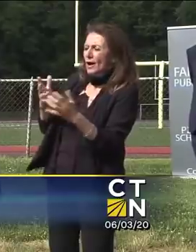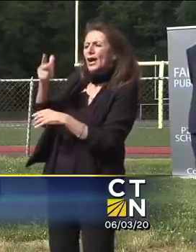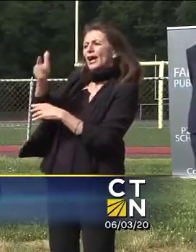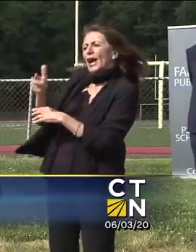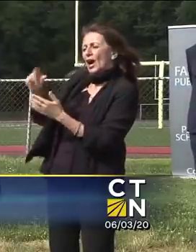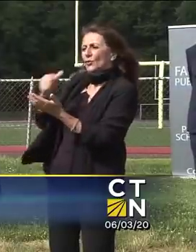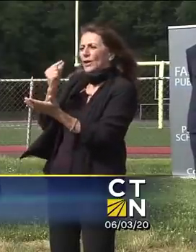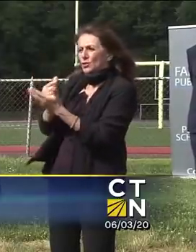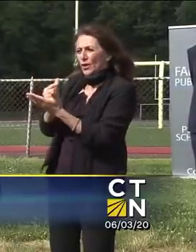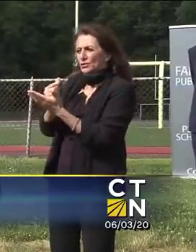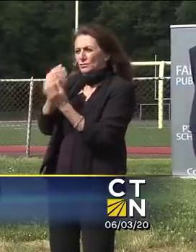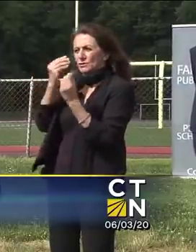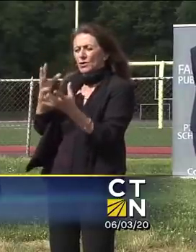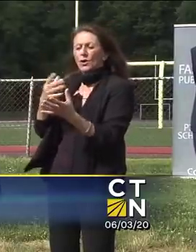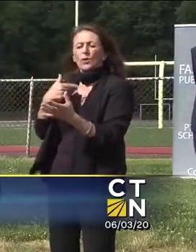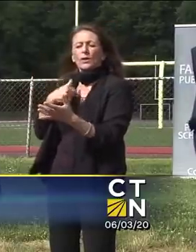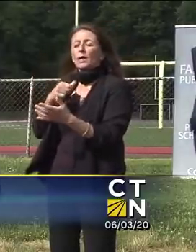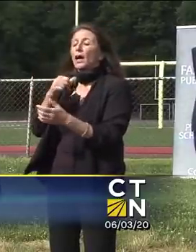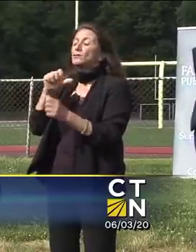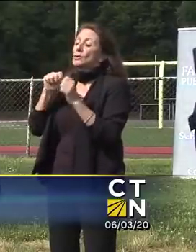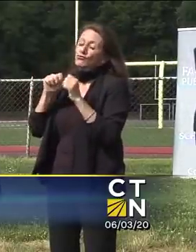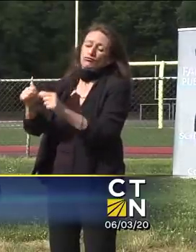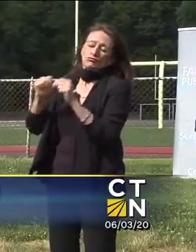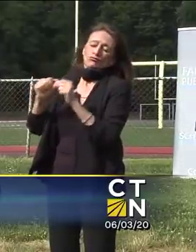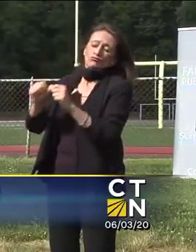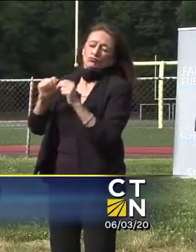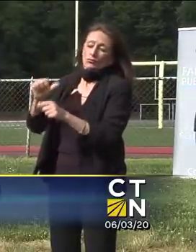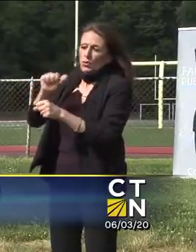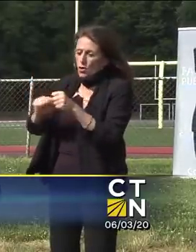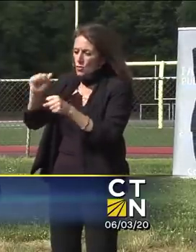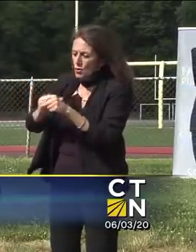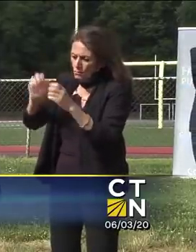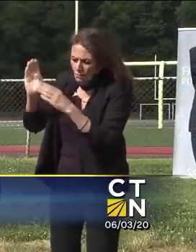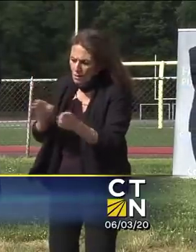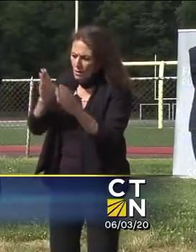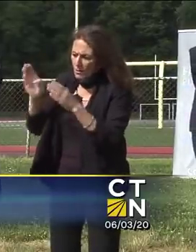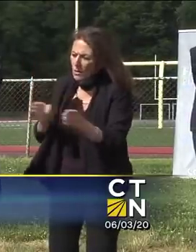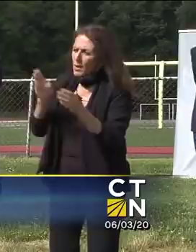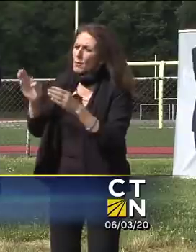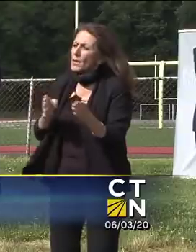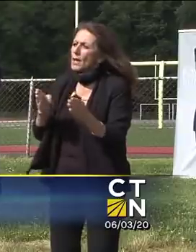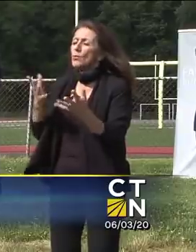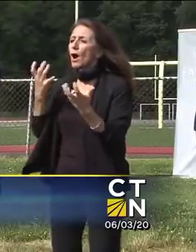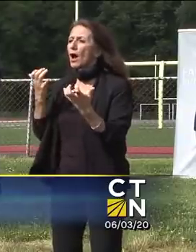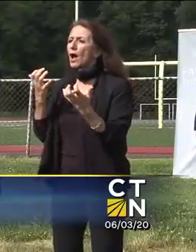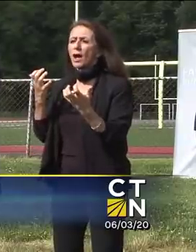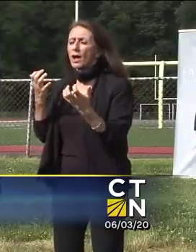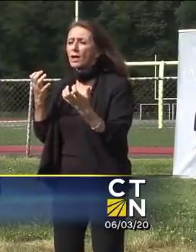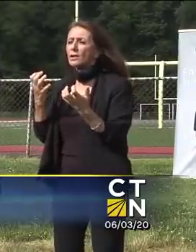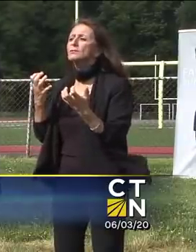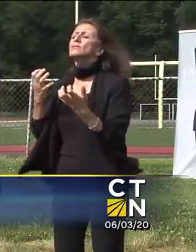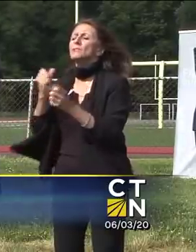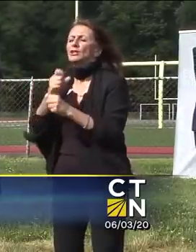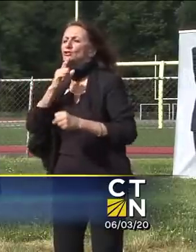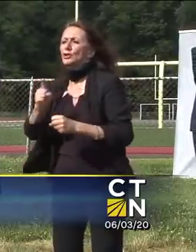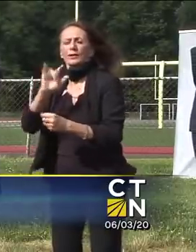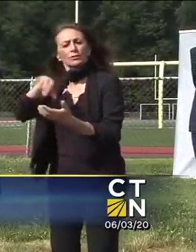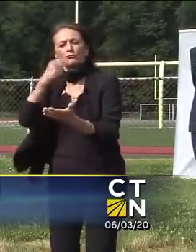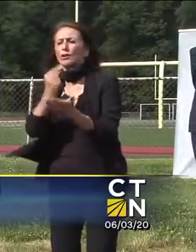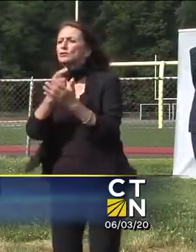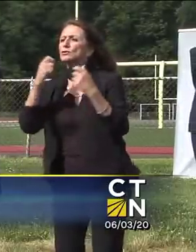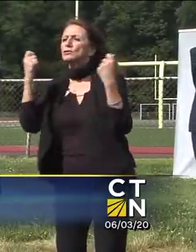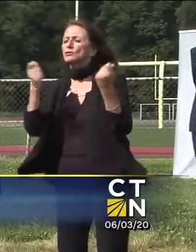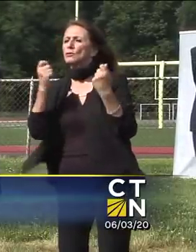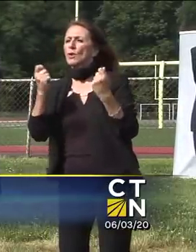We have worked tirelessly over the past few weeks to make sure and ensure that this graduation ceremony